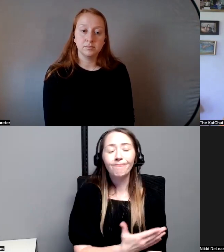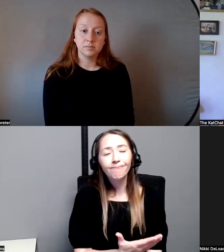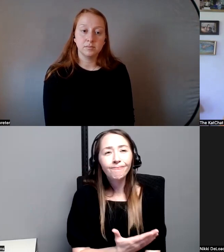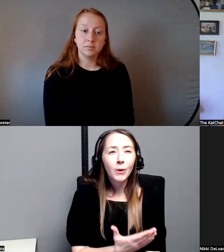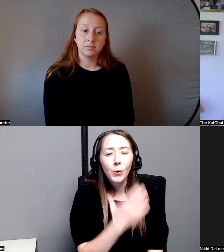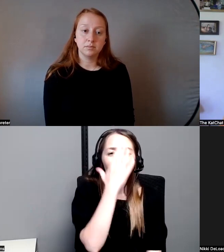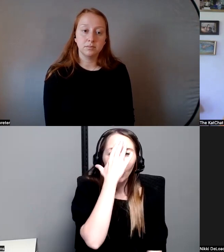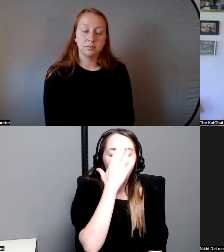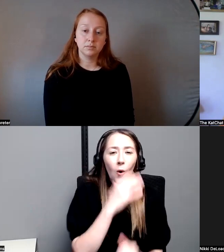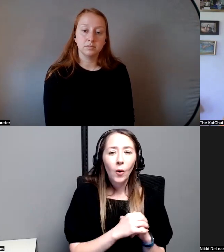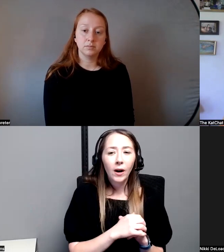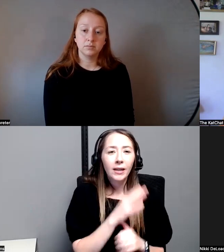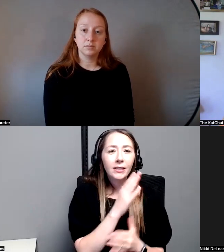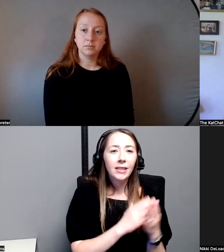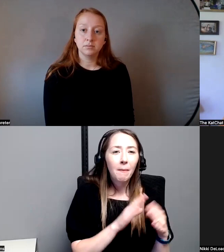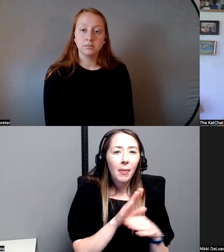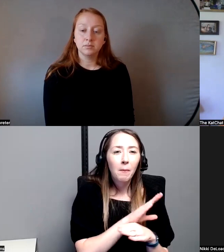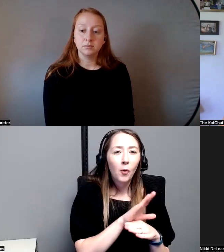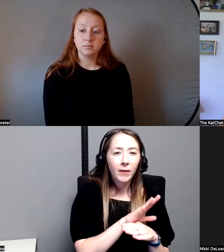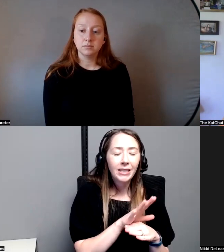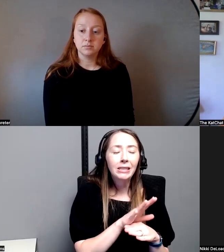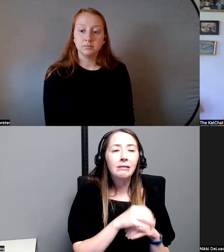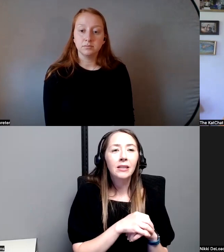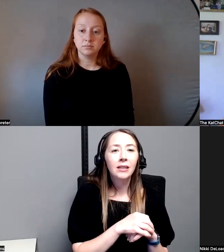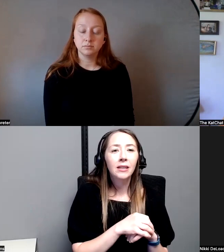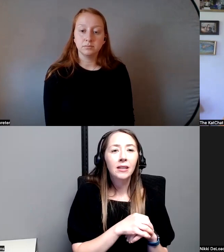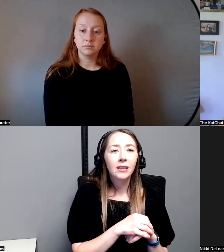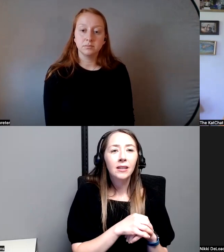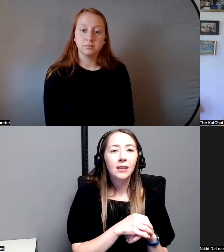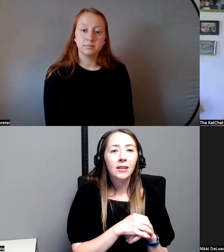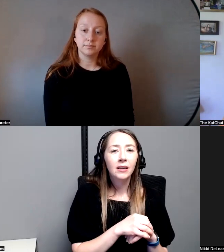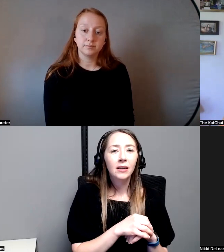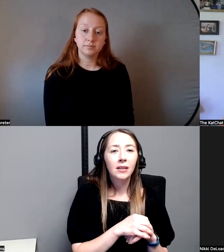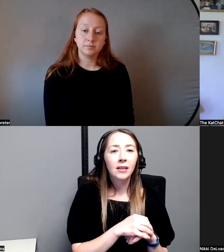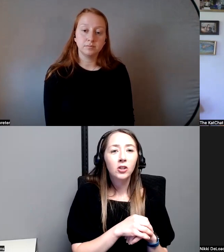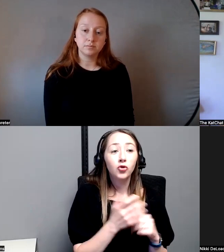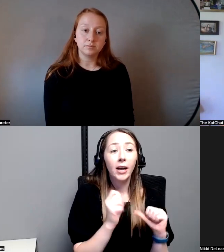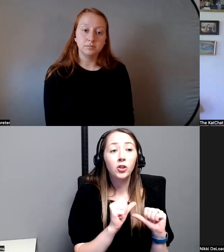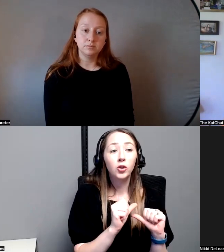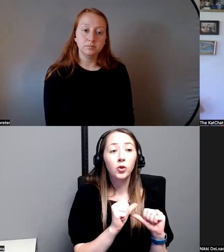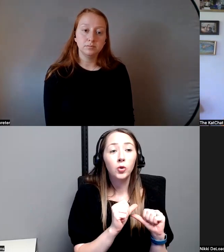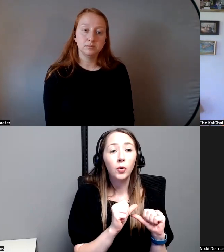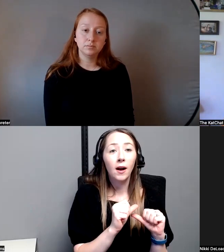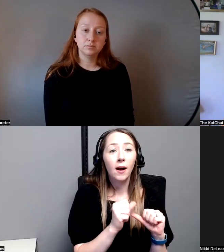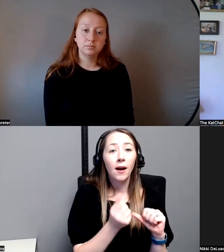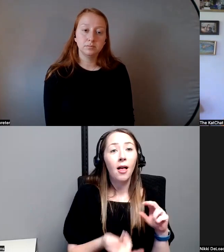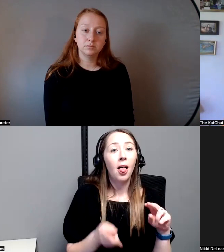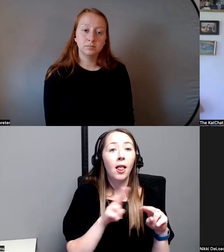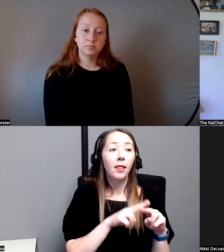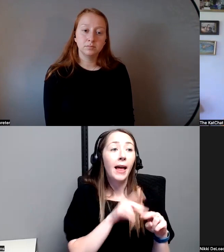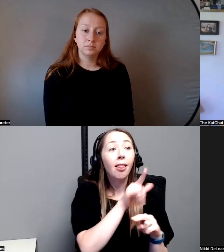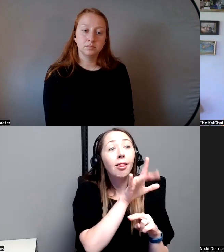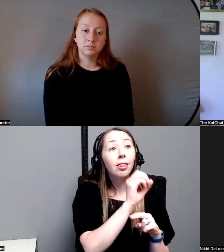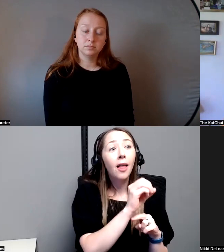these in some of these movies to play at something, to play at love, or